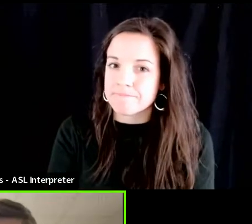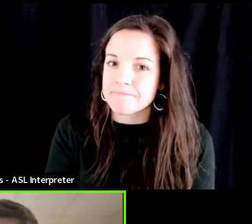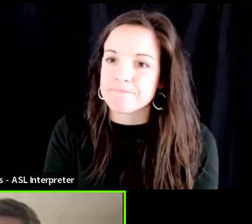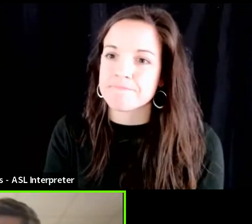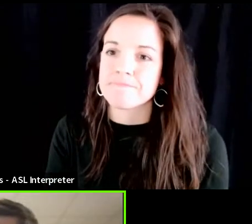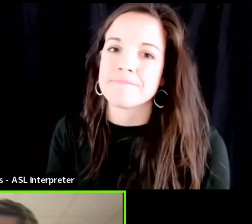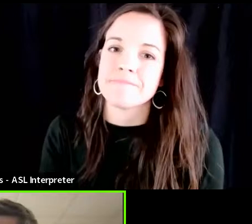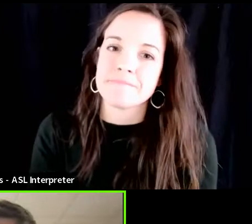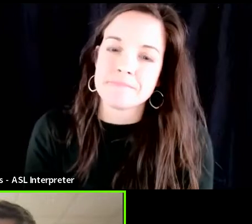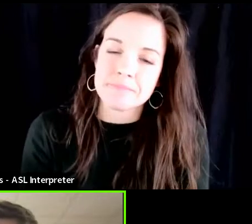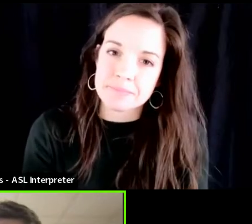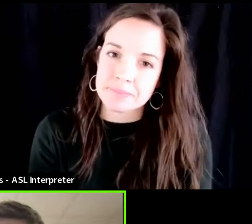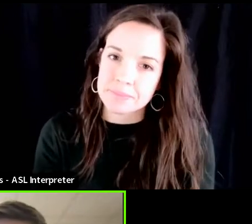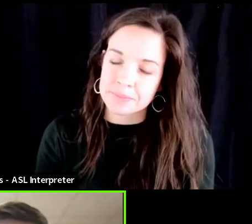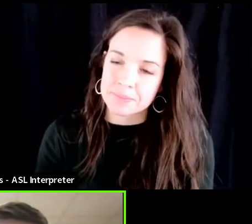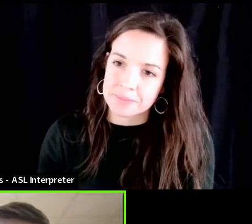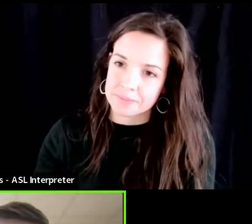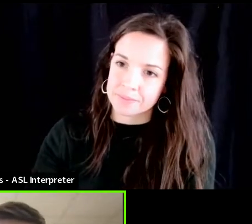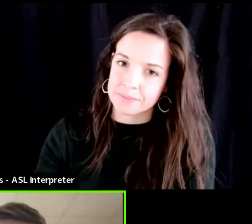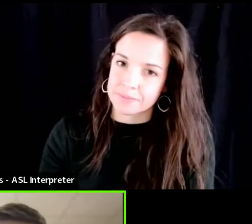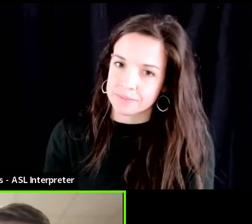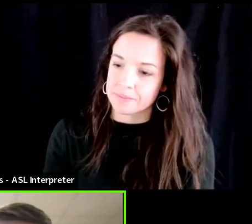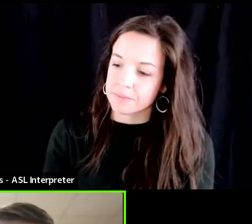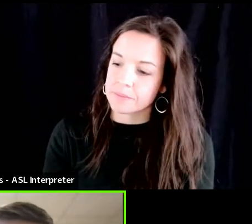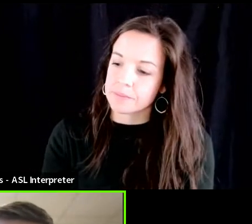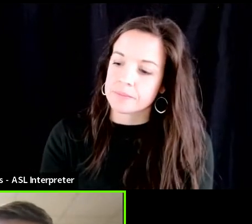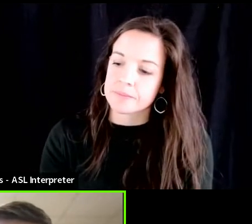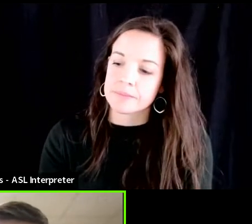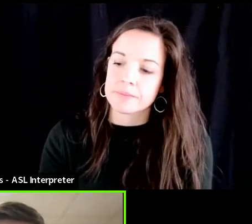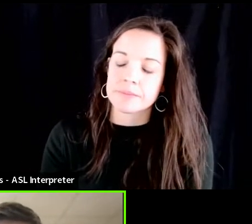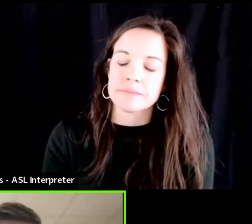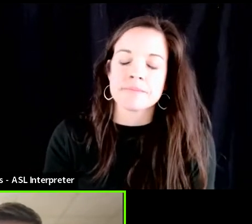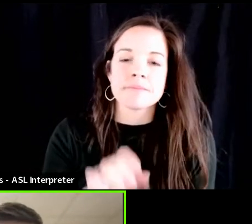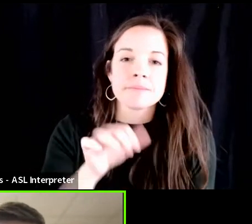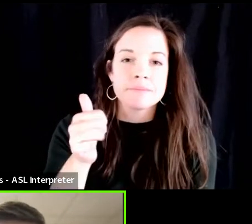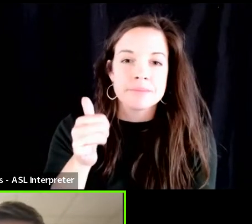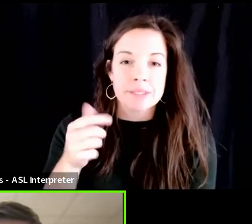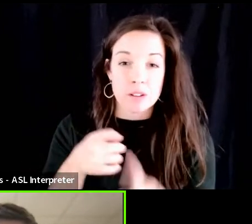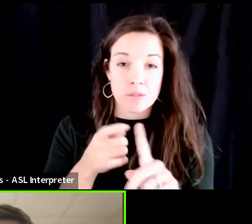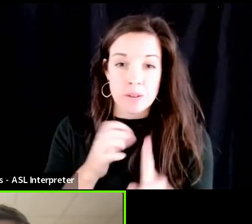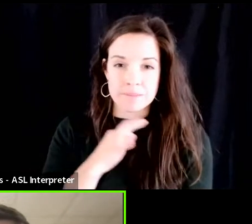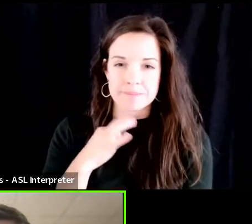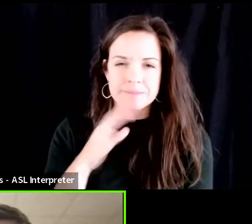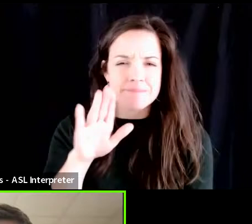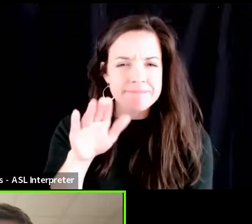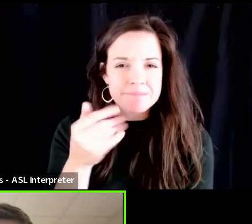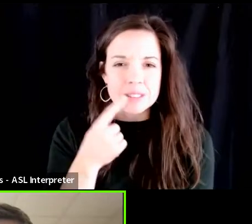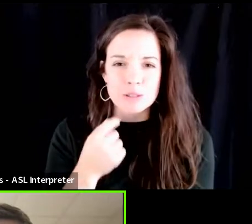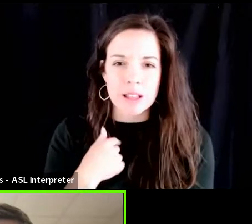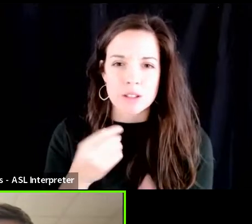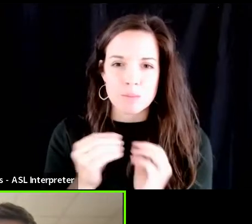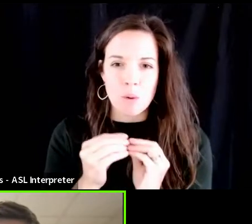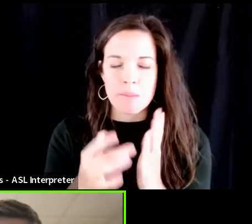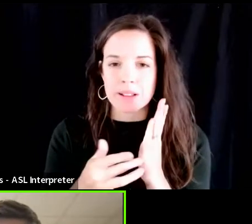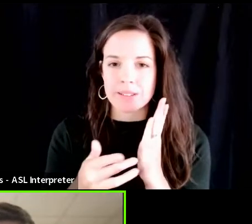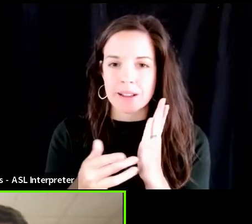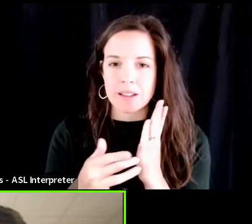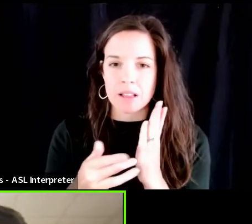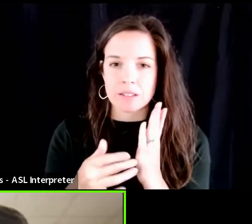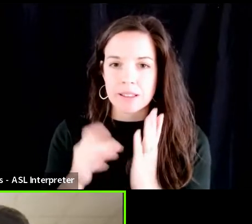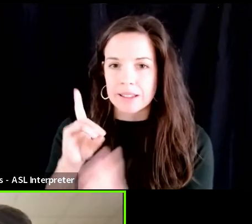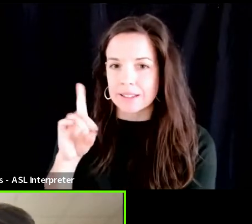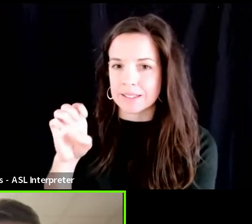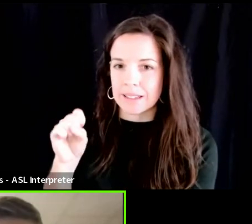And another question from a faculty member: can you tell us a little bit about the technology that has made desalination as cost and